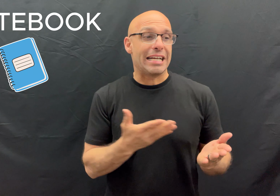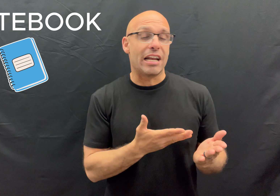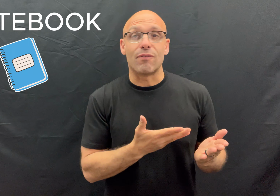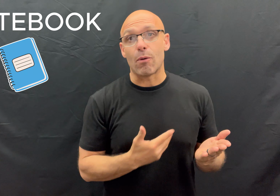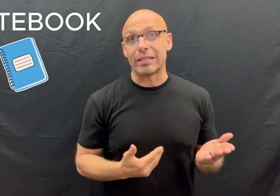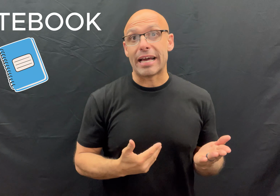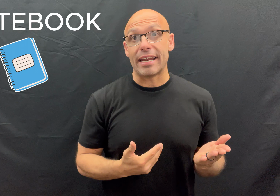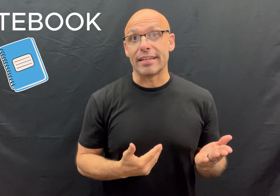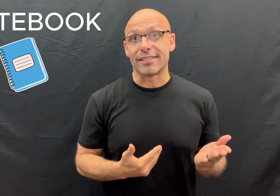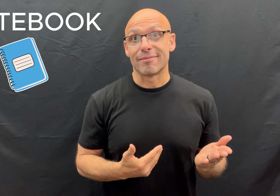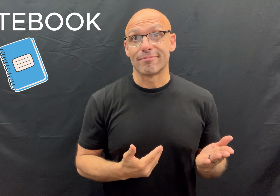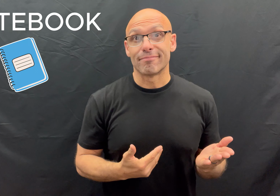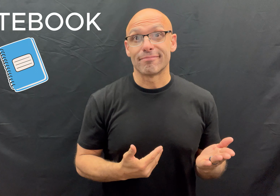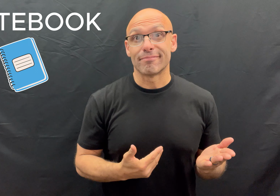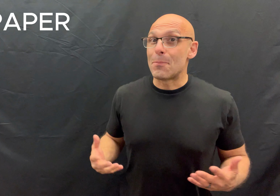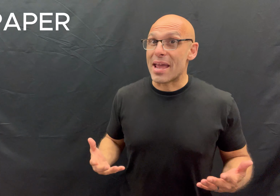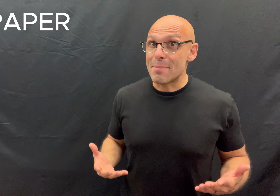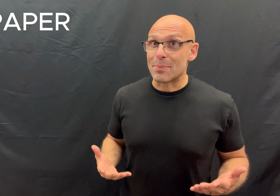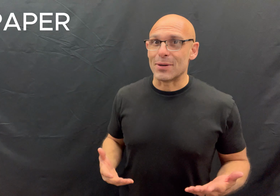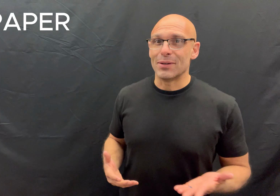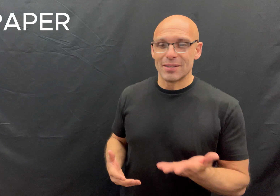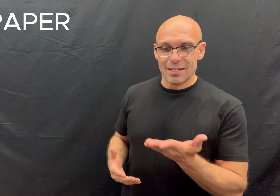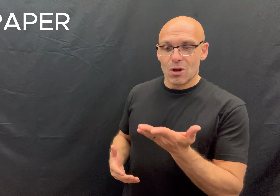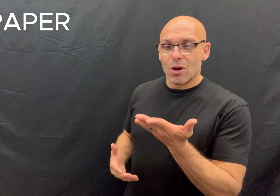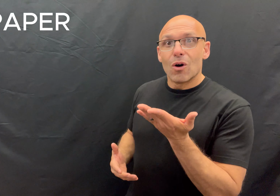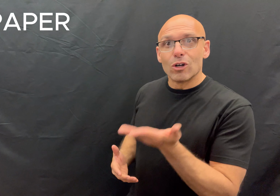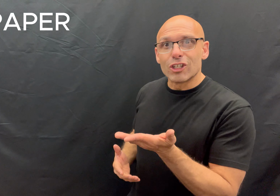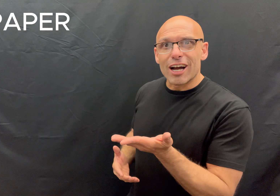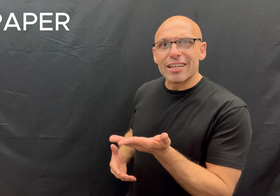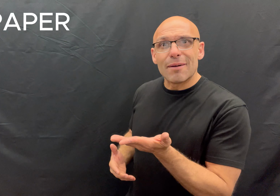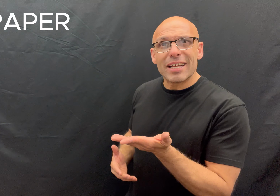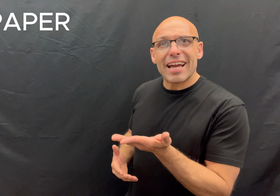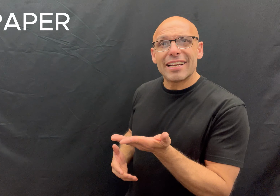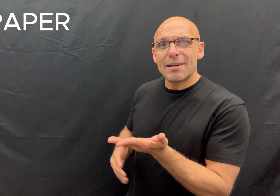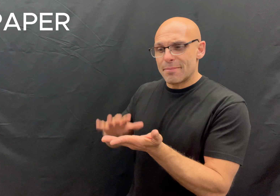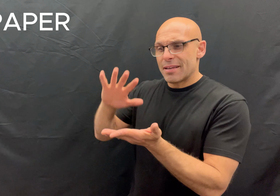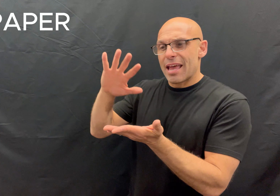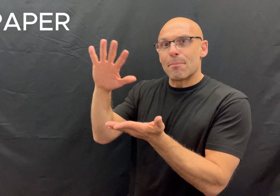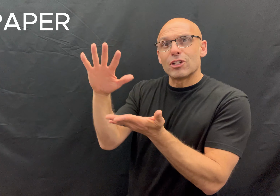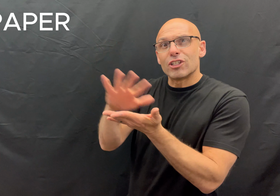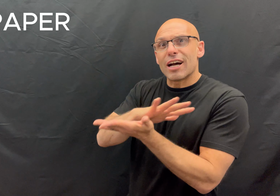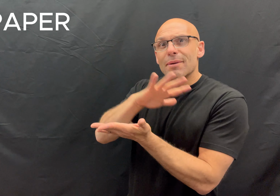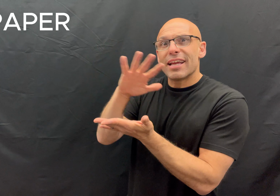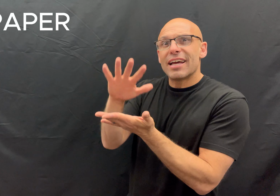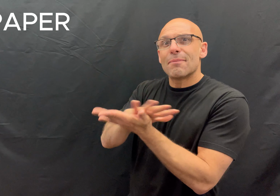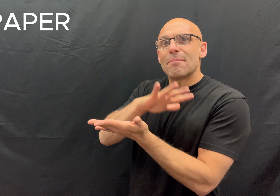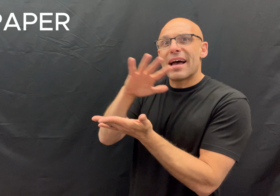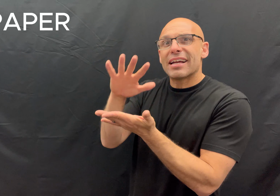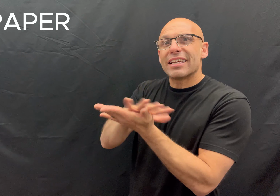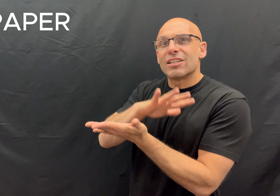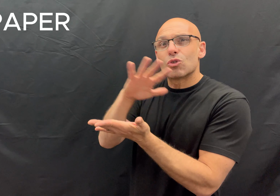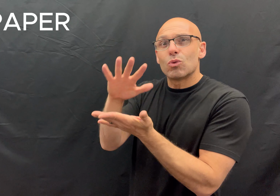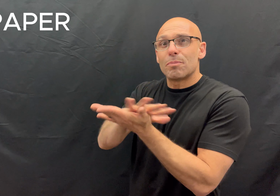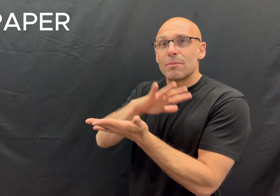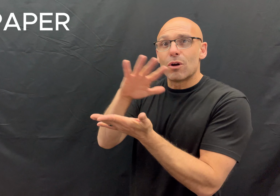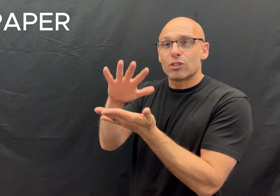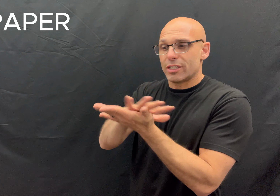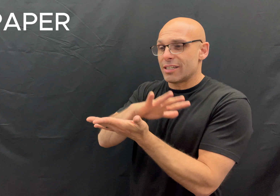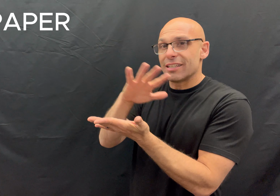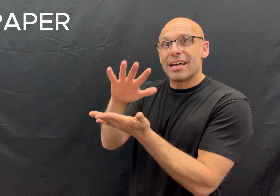identify what that is. Paper, hold your non-dominant hand up and put your dominant hand back in a swooping motion like